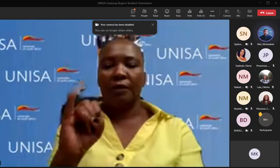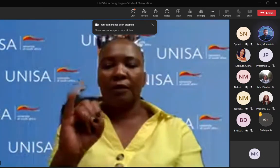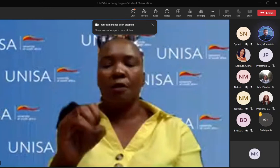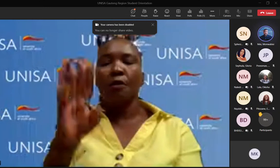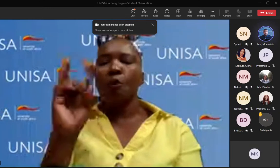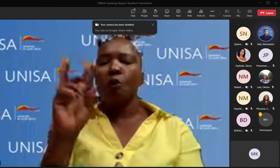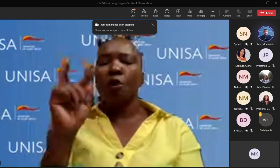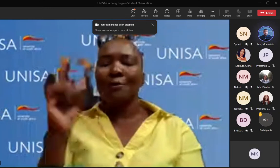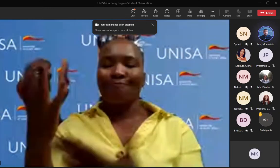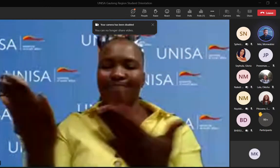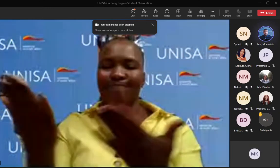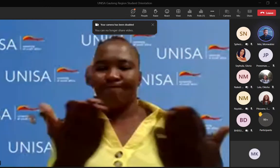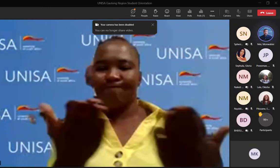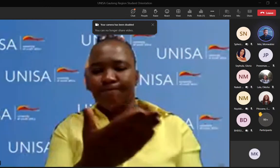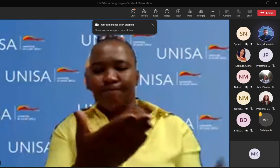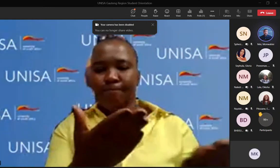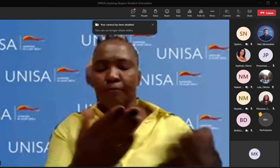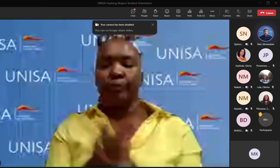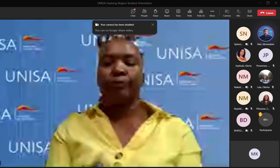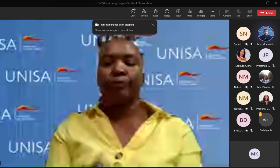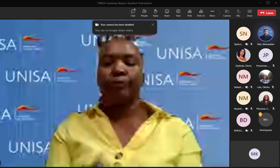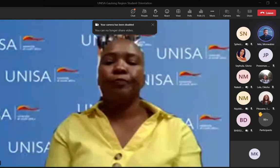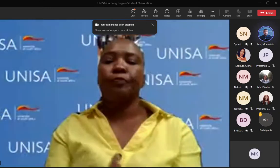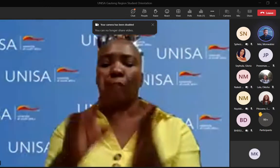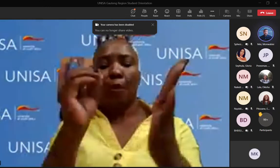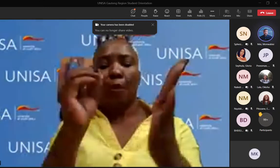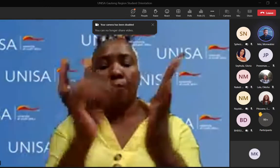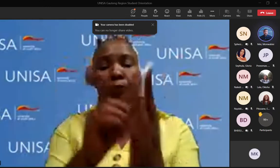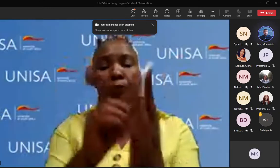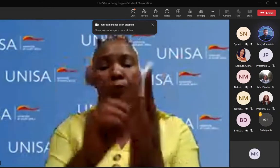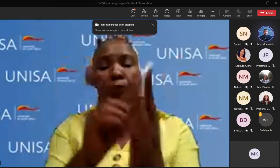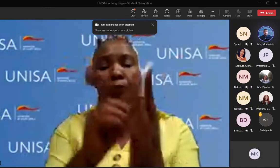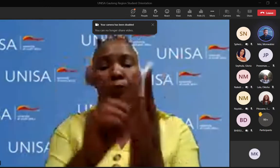you can unmute and post your question to Inga